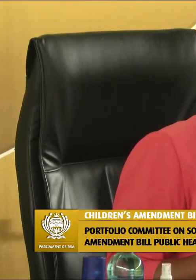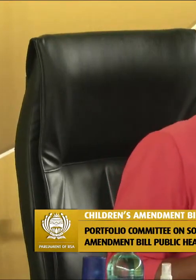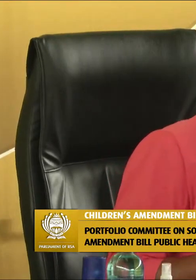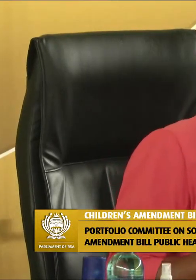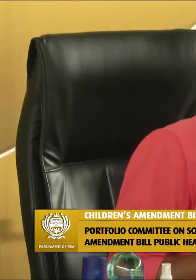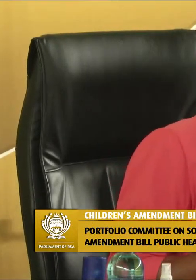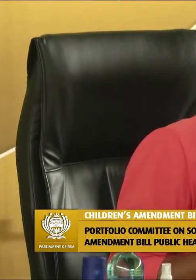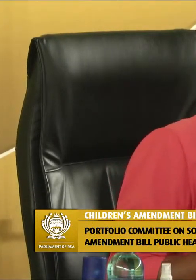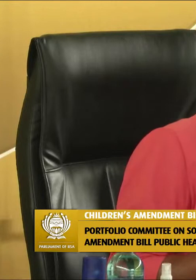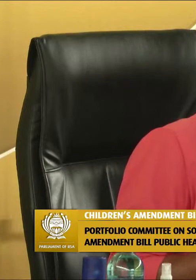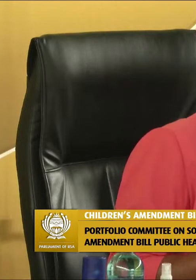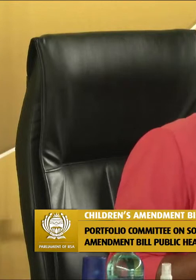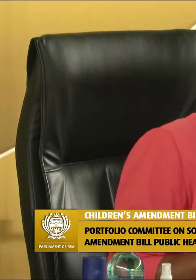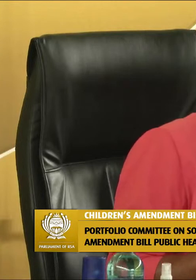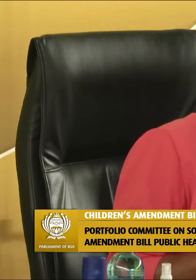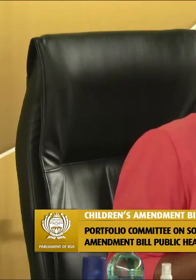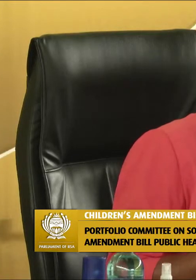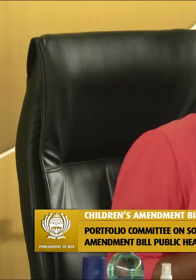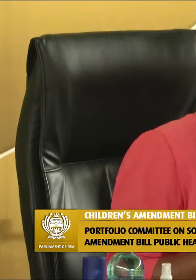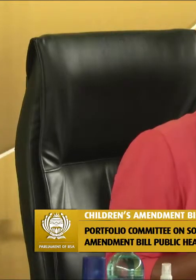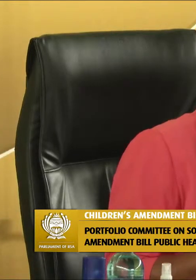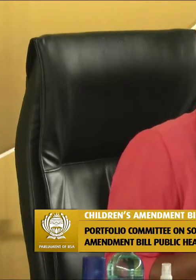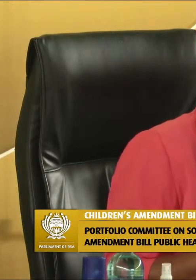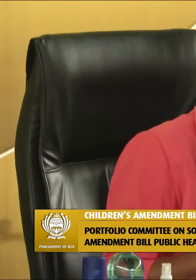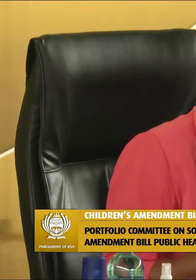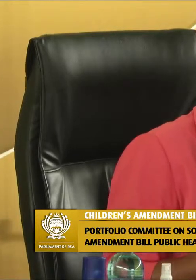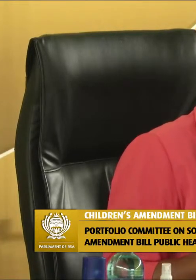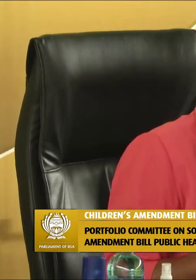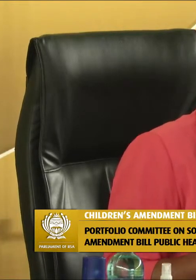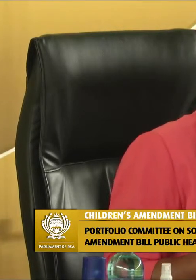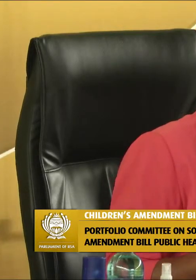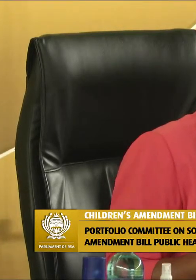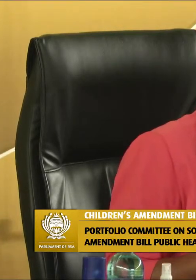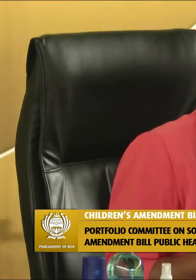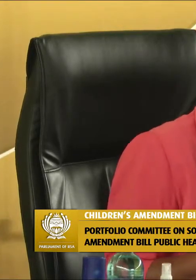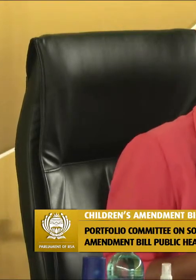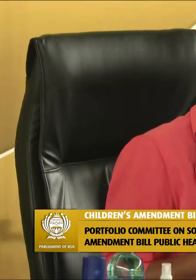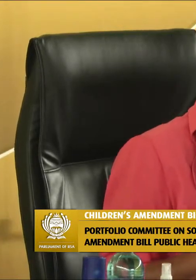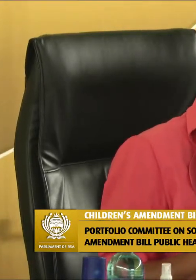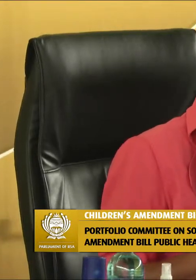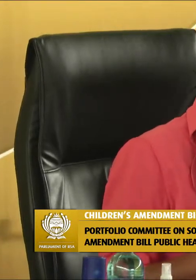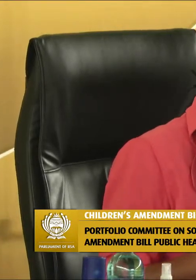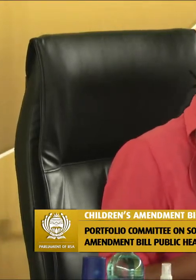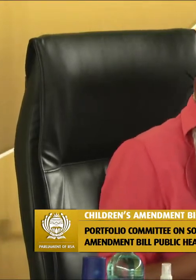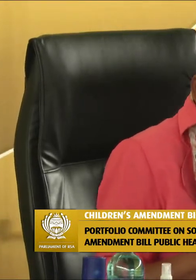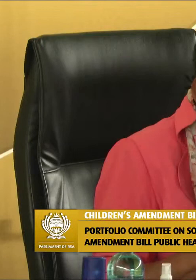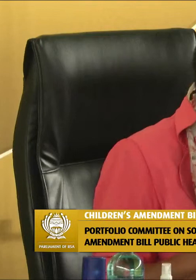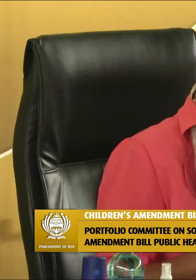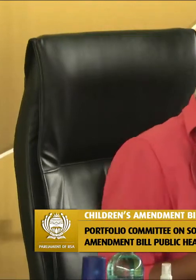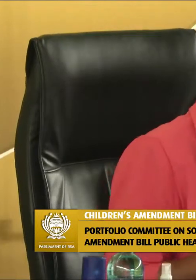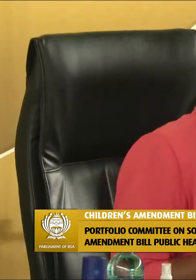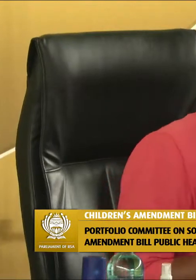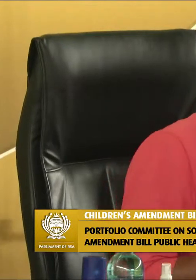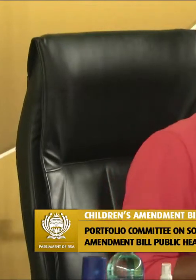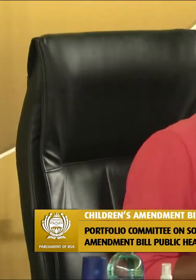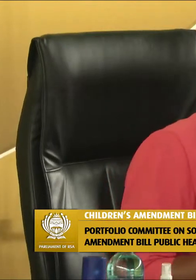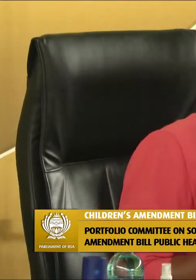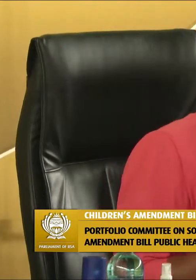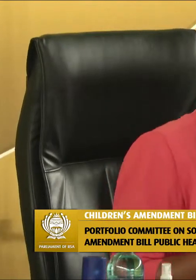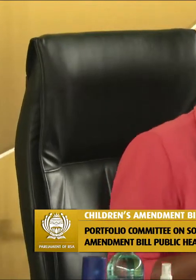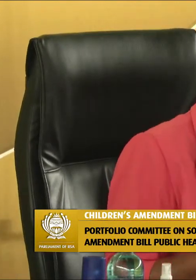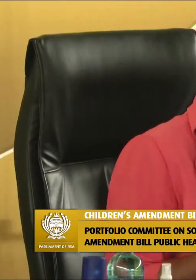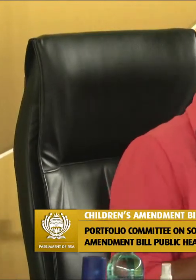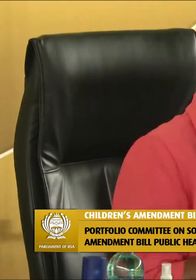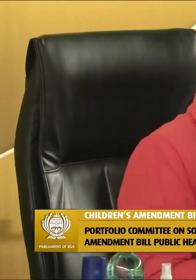from relevant department have heard you. Nathi sinizwile. We also heard you. Akusho